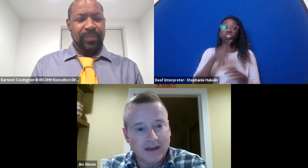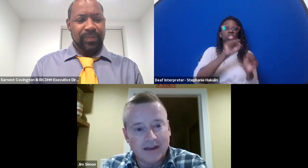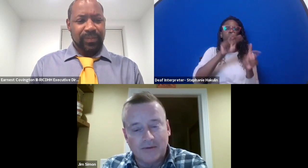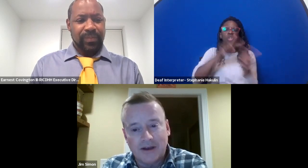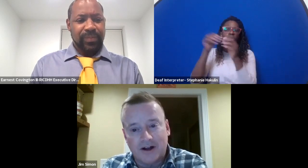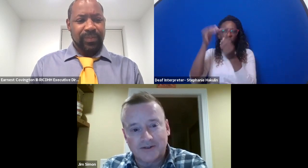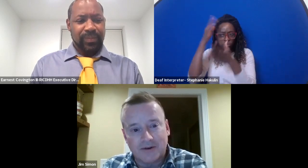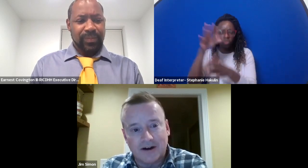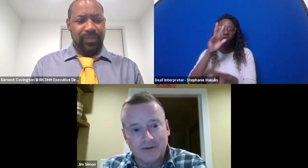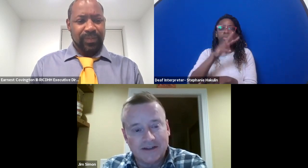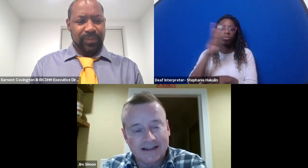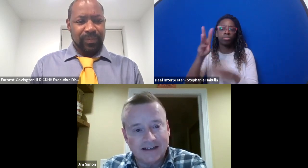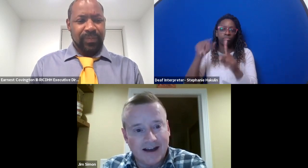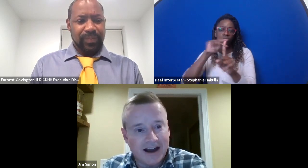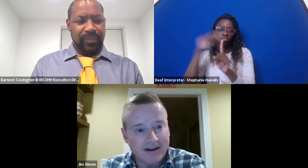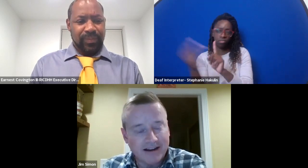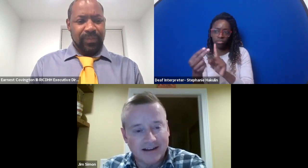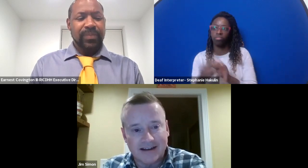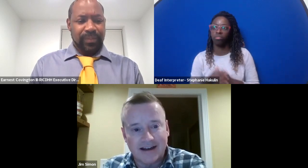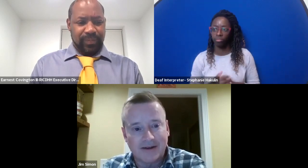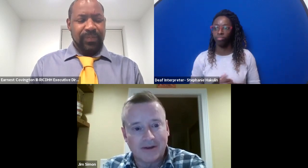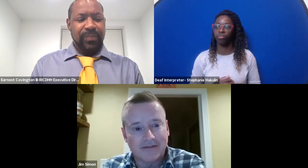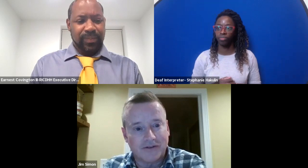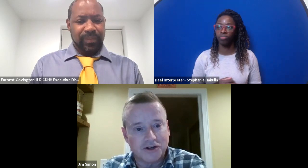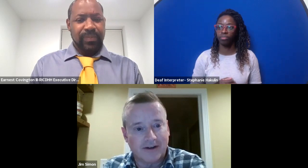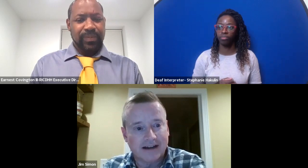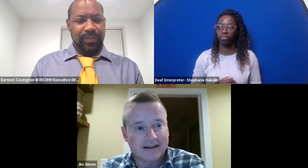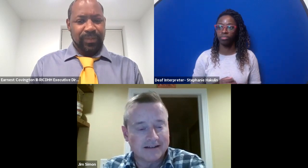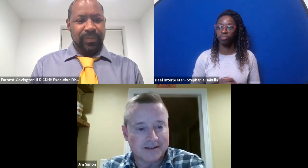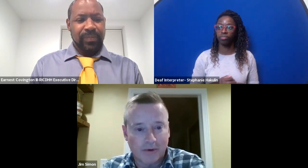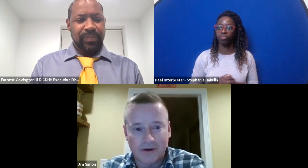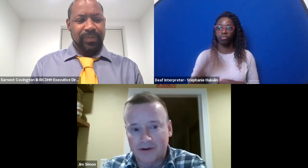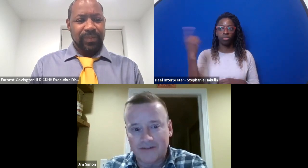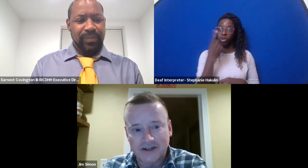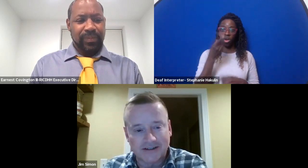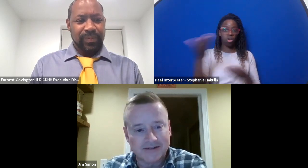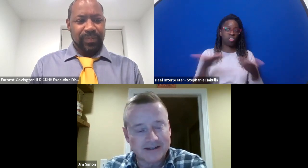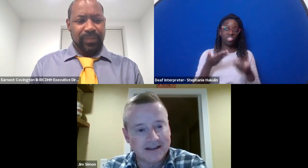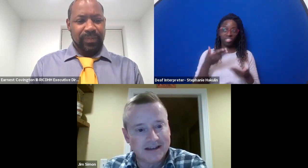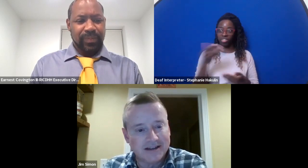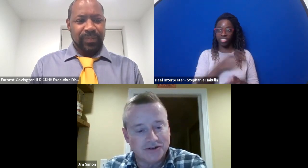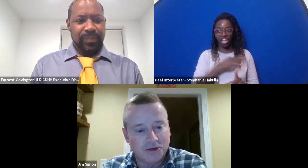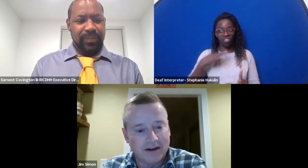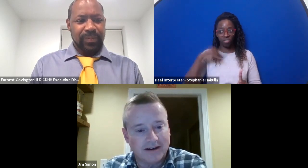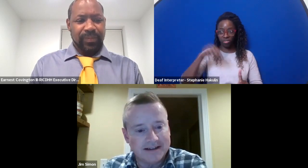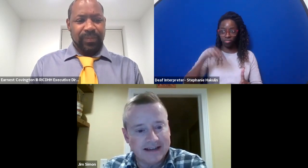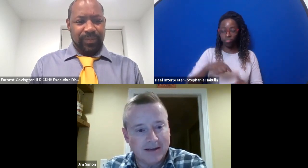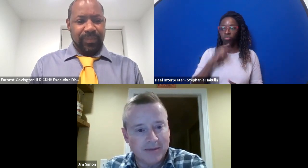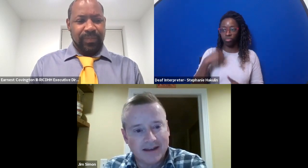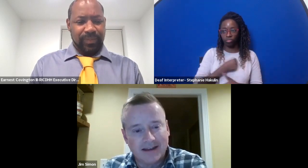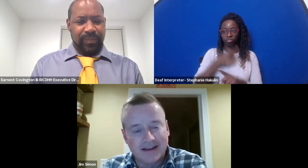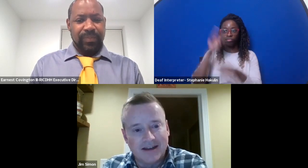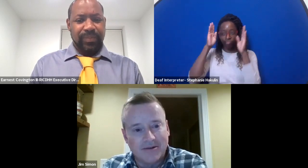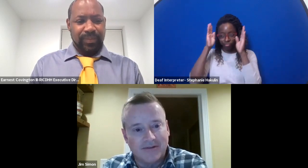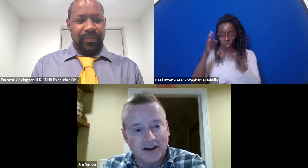view. We also are routinely hiring. We look for direct support professionals to join our